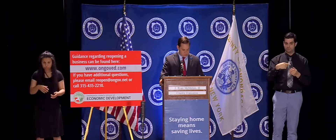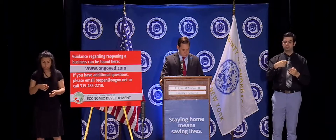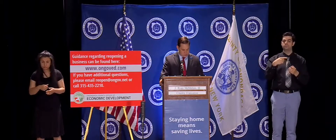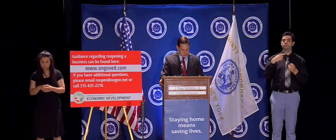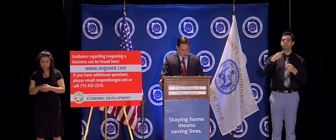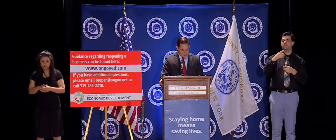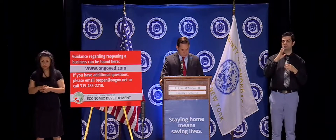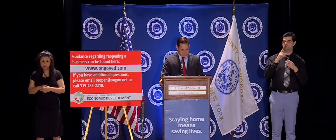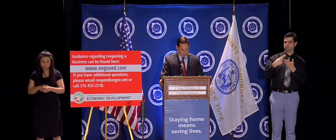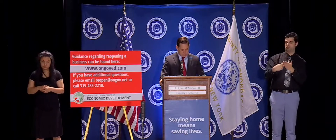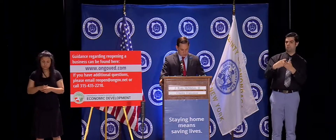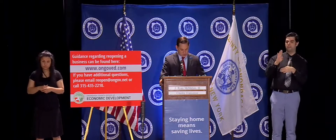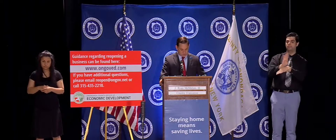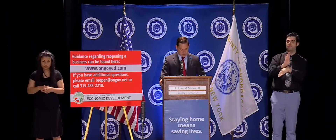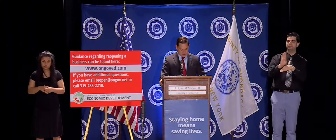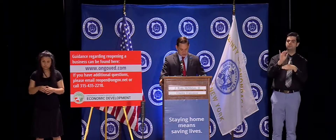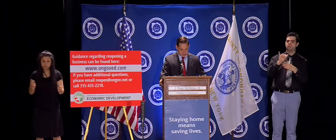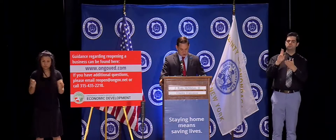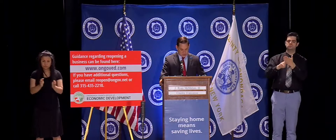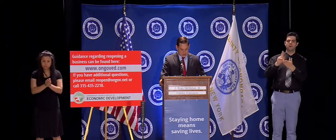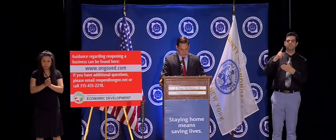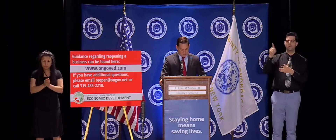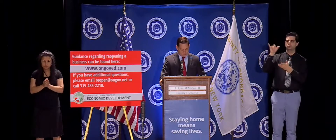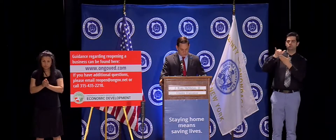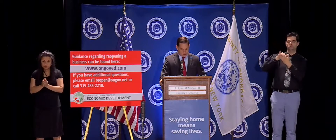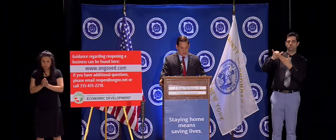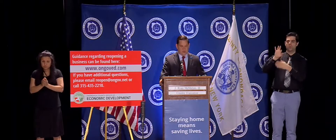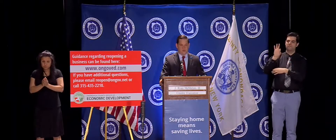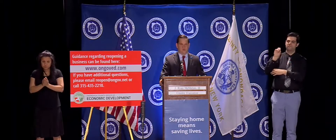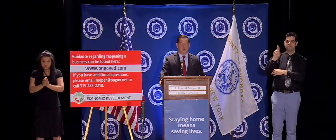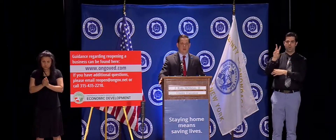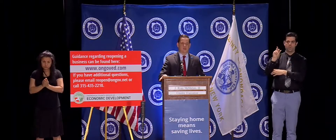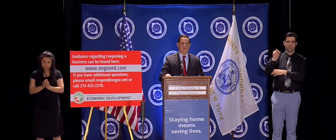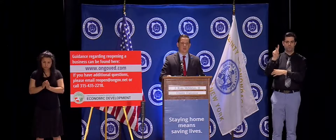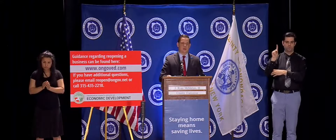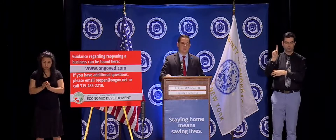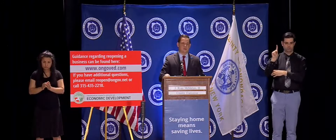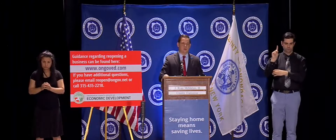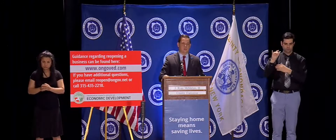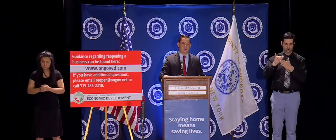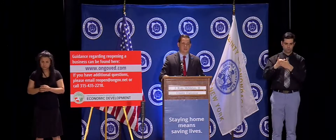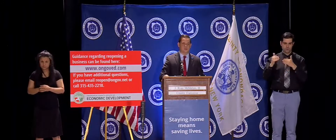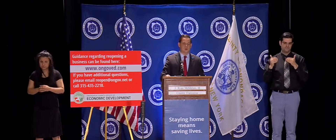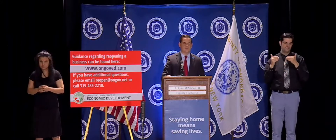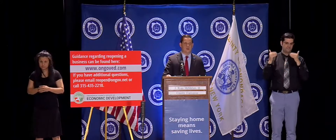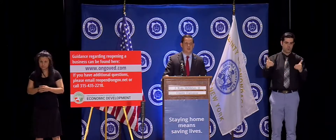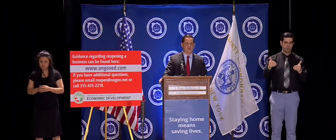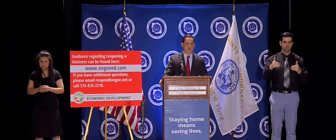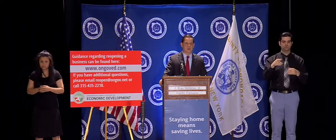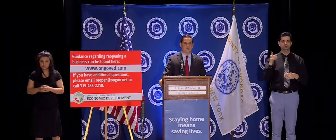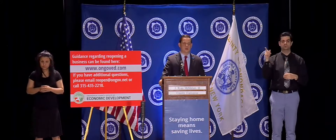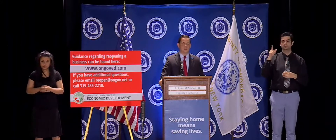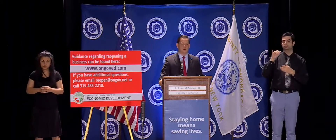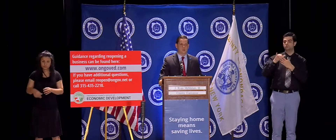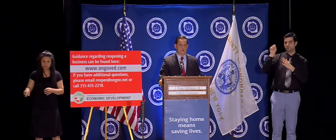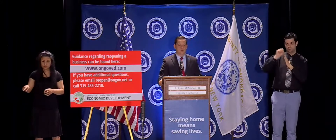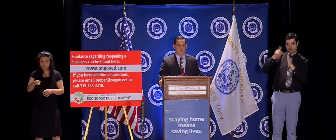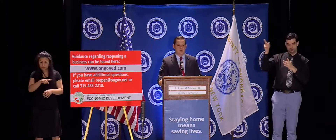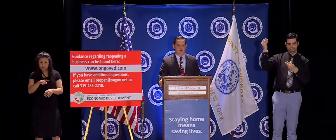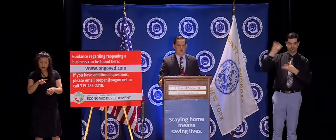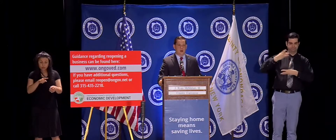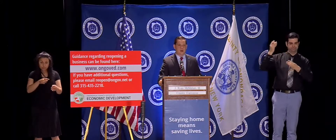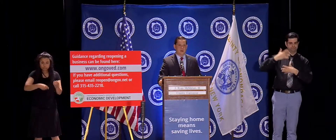County. We're getting those updates each day. Again, if you have questions related to your business, what phase you're in, you can go